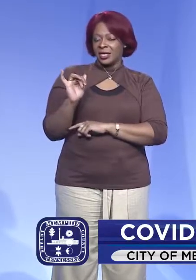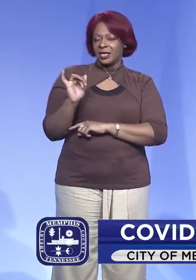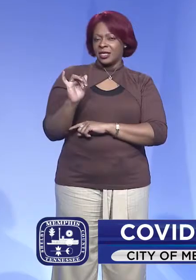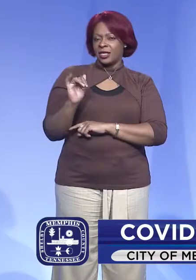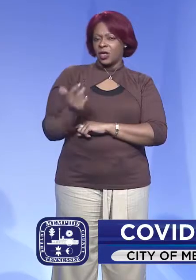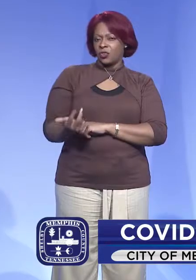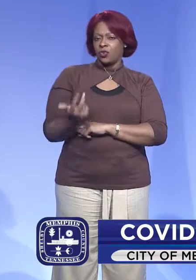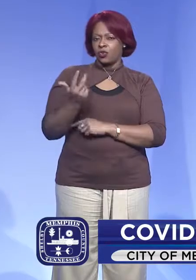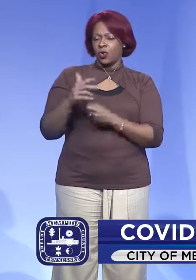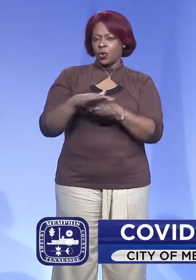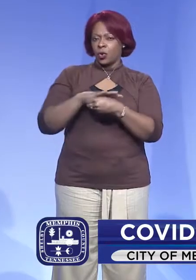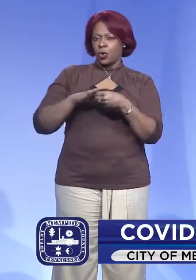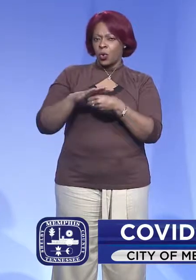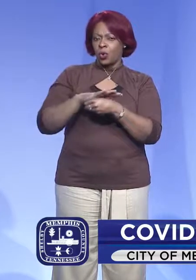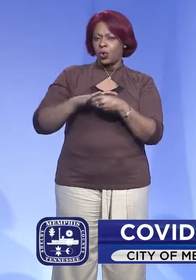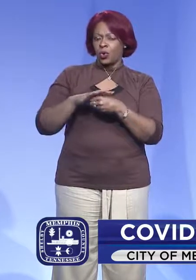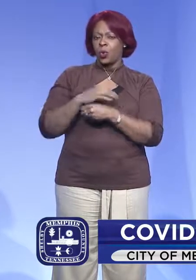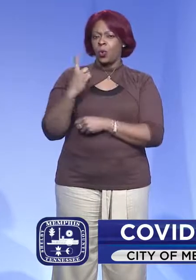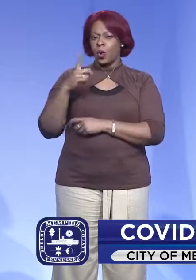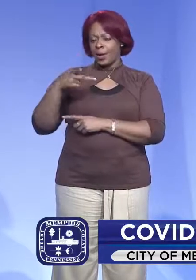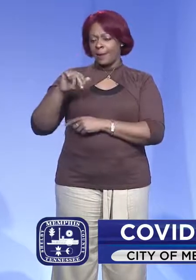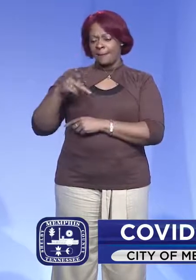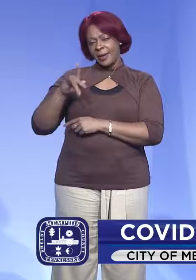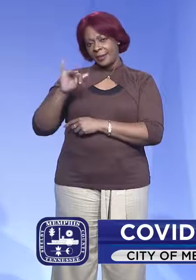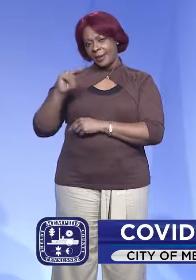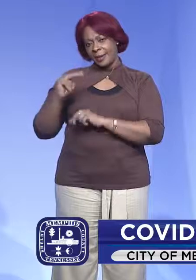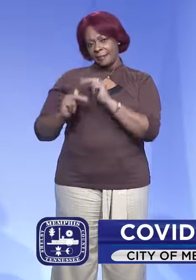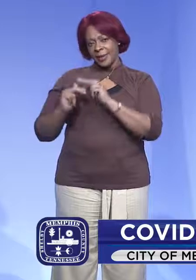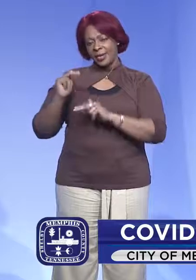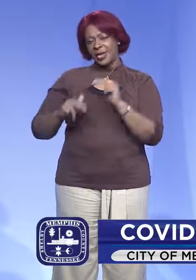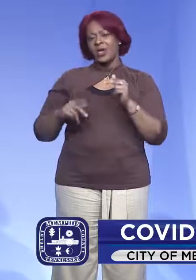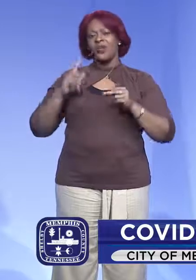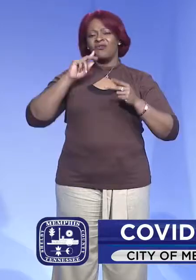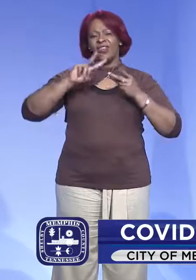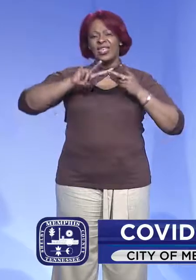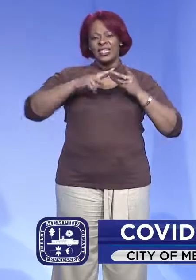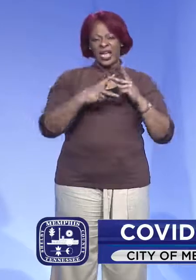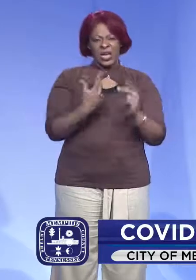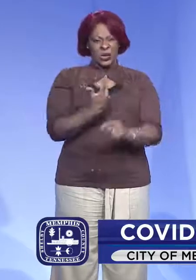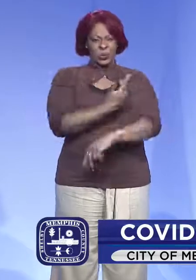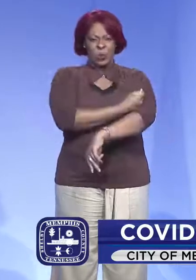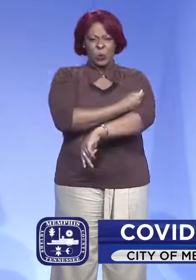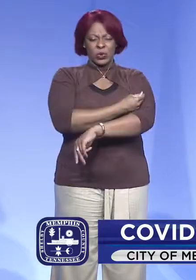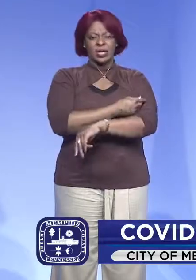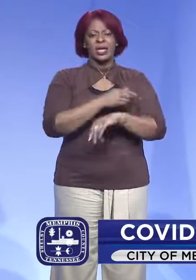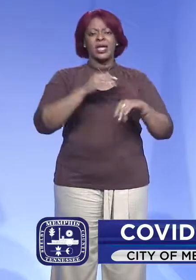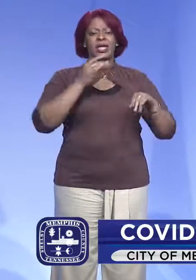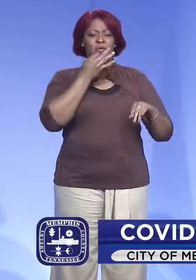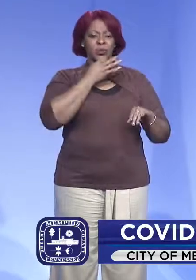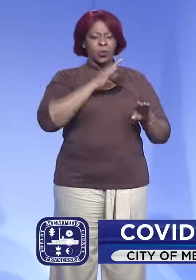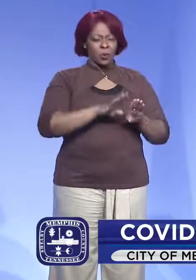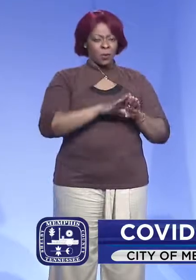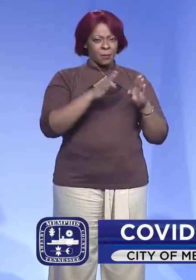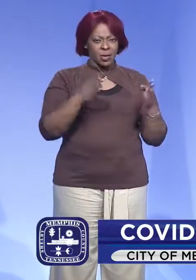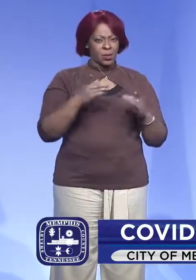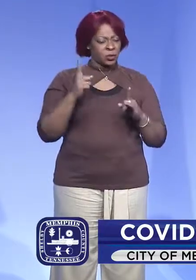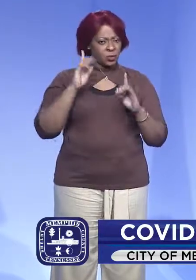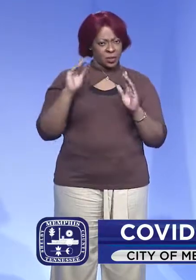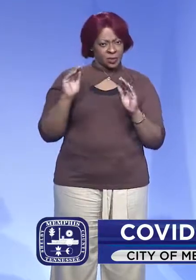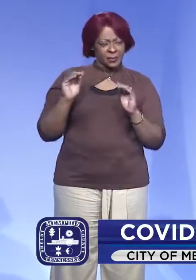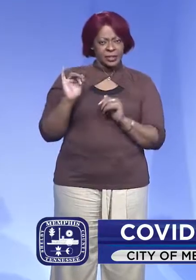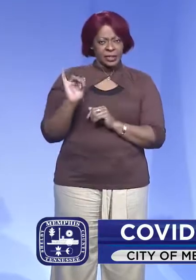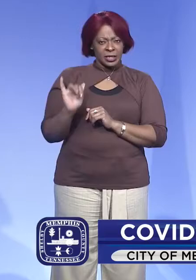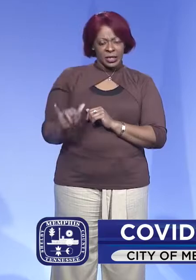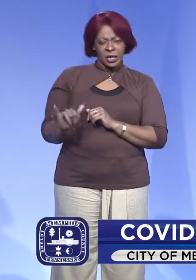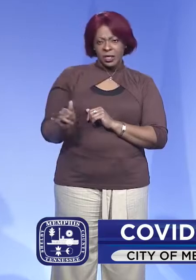3 locations, well, one being the Pipkin building, of course, but for the second doses, you know, have opened up. Do you anticipate that